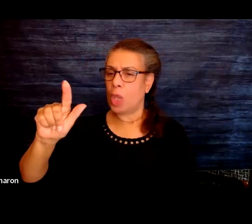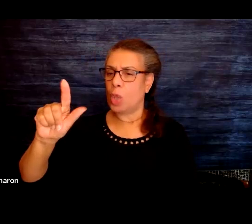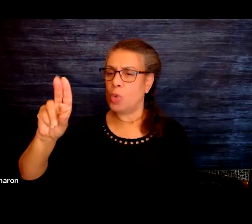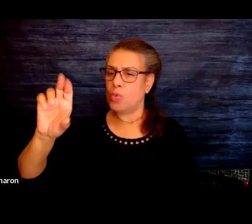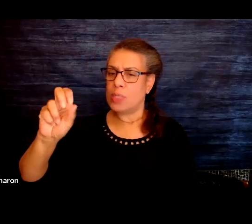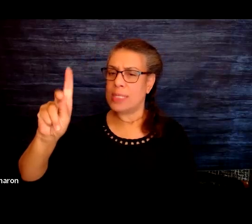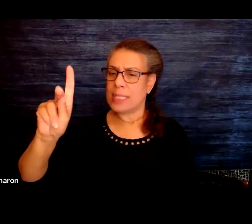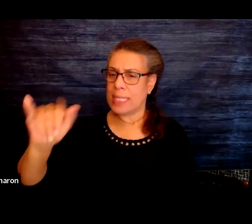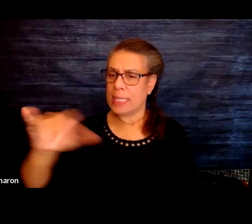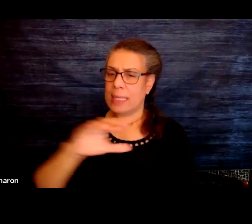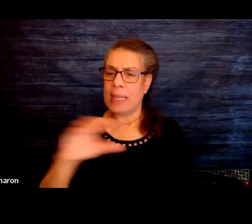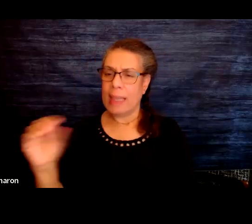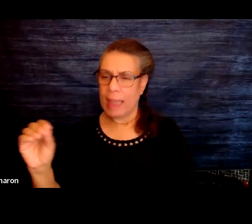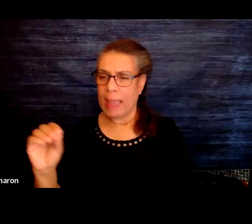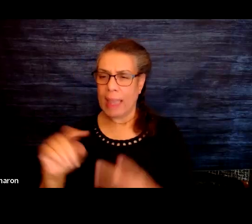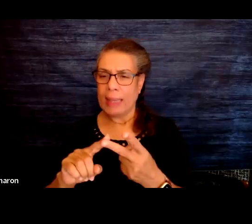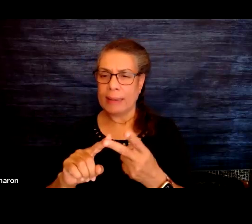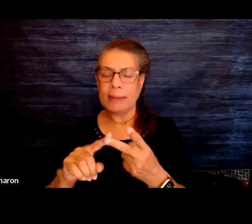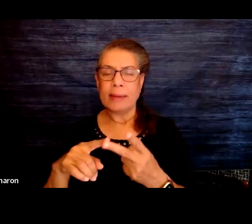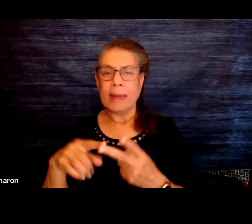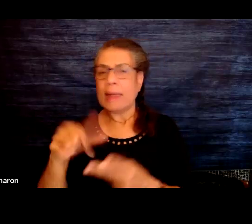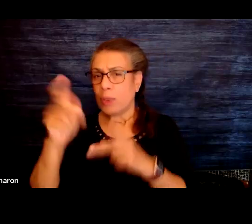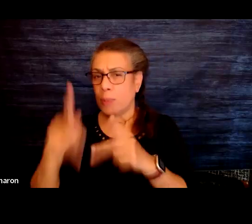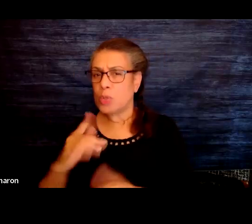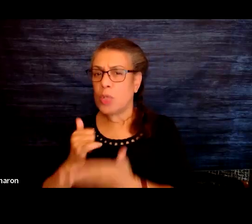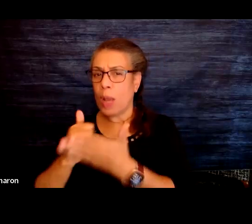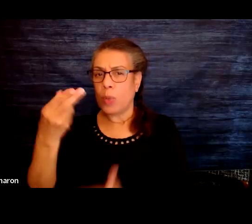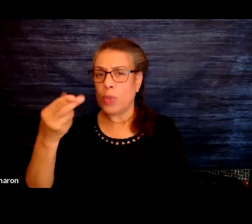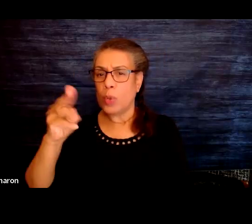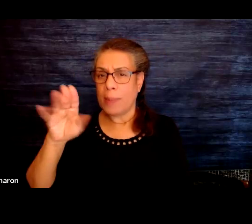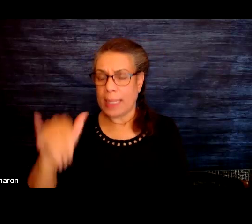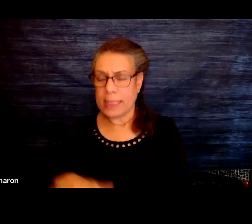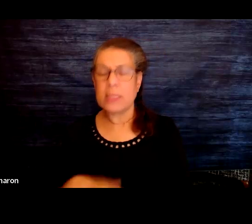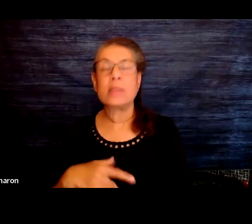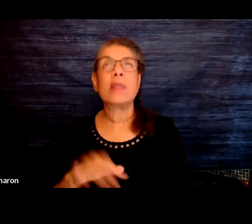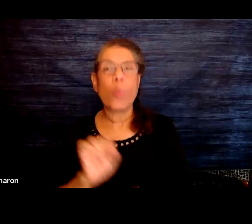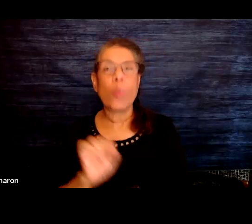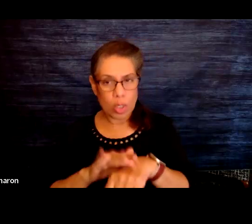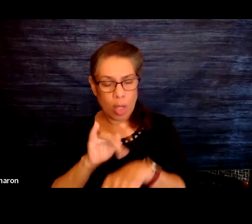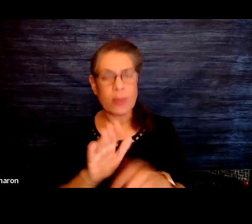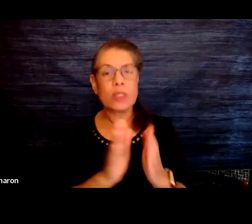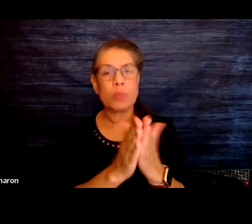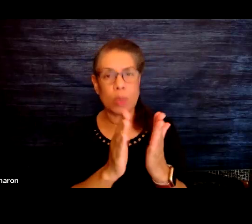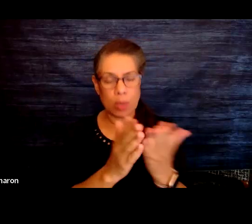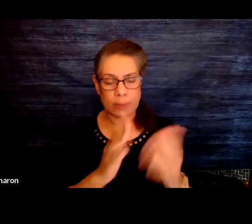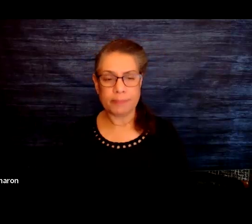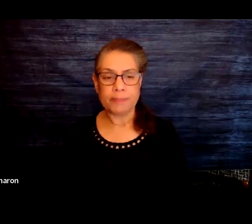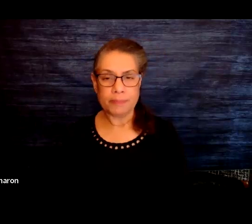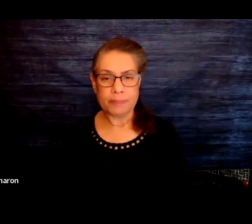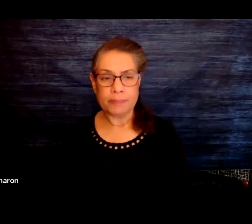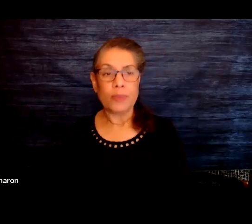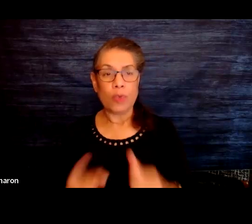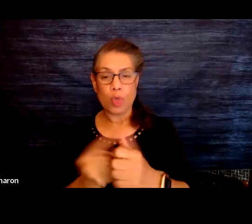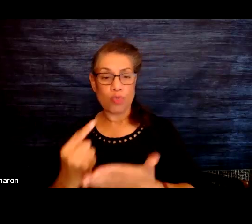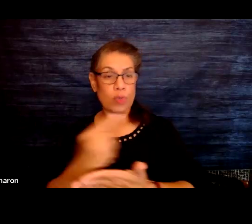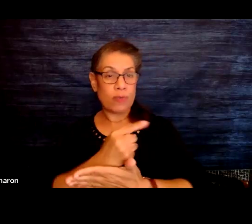Humanities. They really took on the bulk of that work with their teams, and they did a couple of things. First, they reviewed all